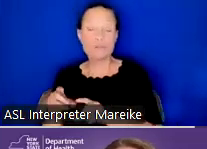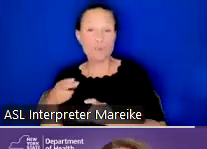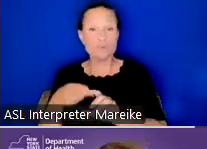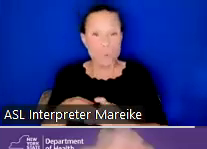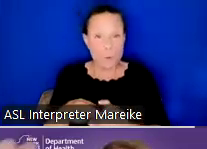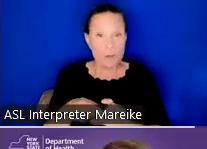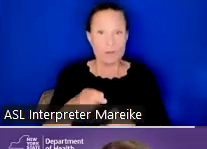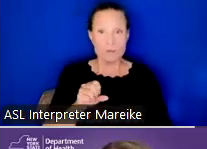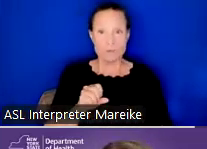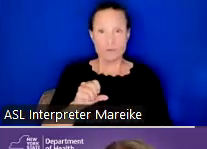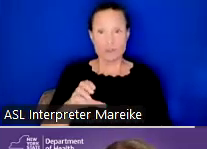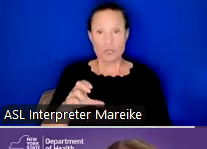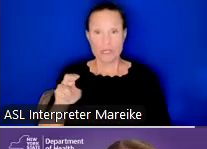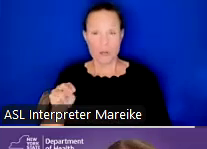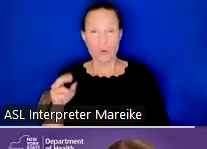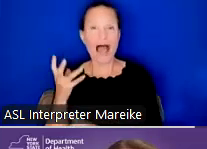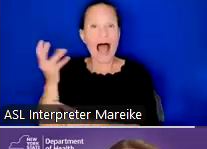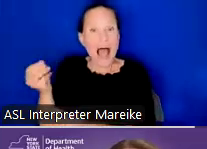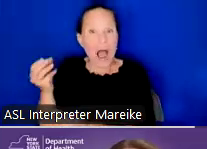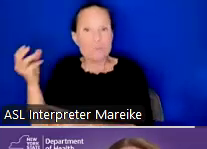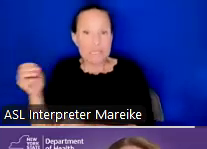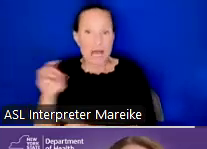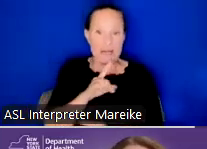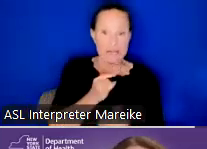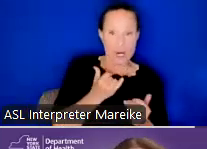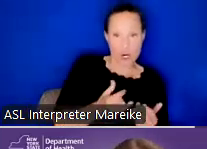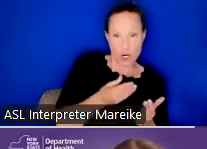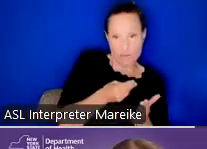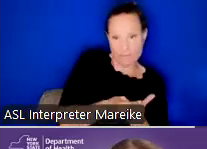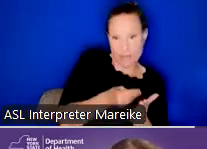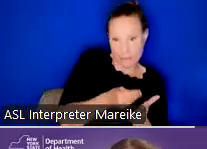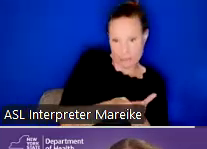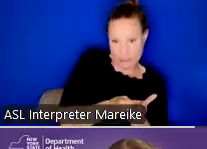network outside of their current funding, right? And provide,